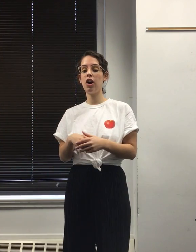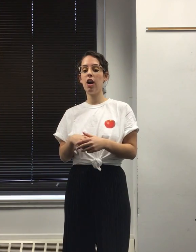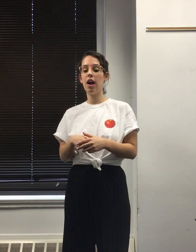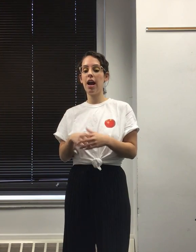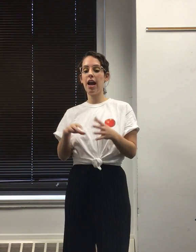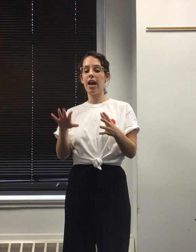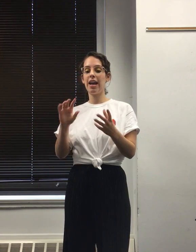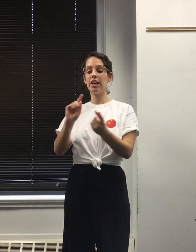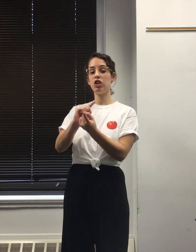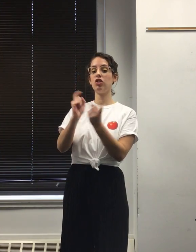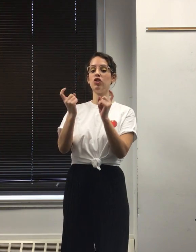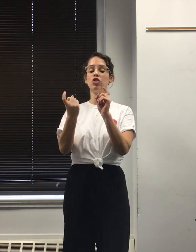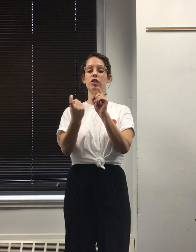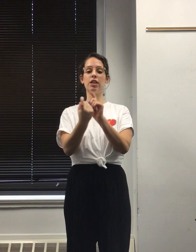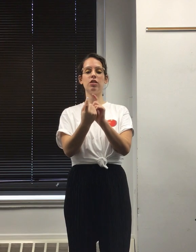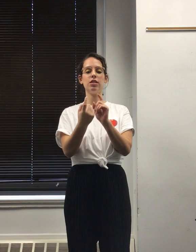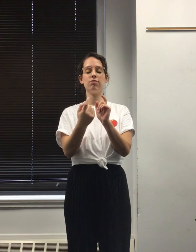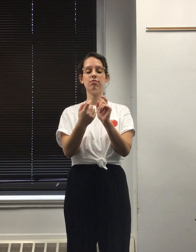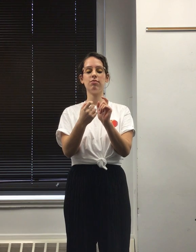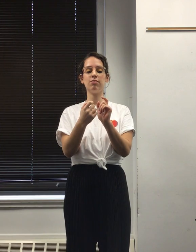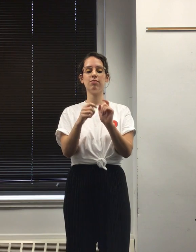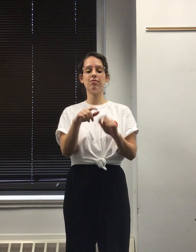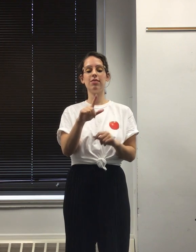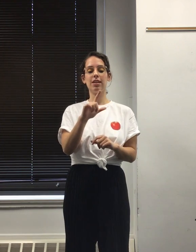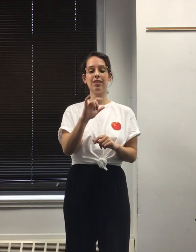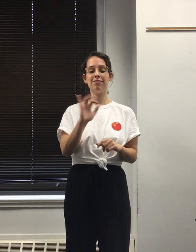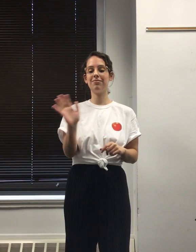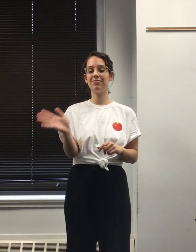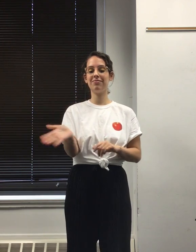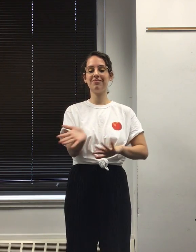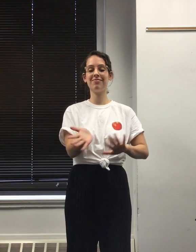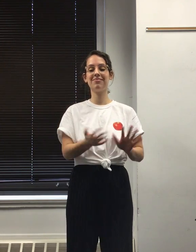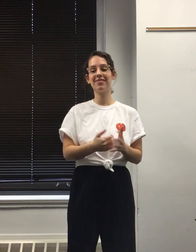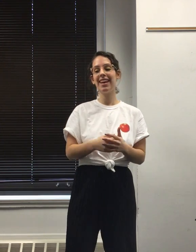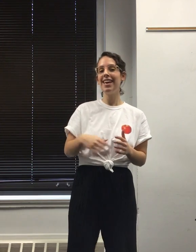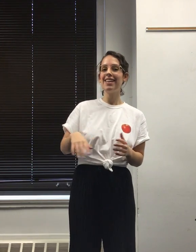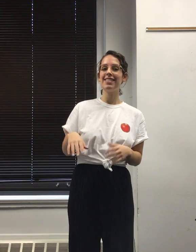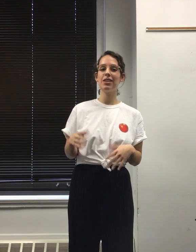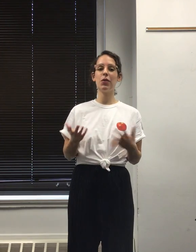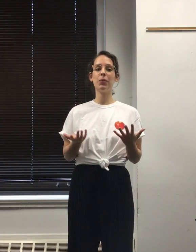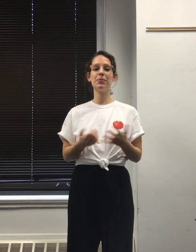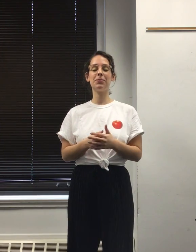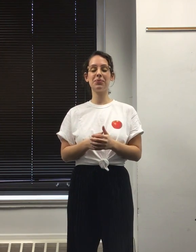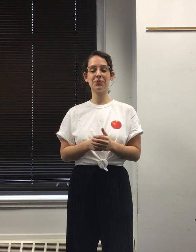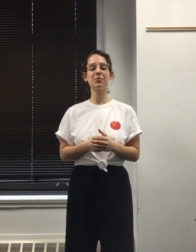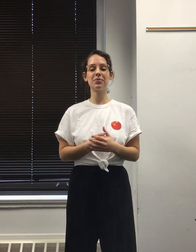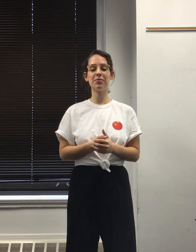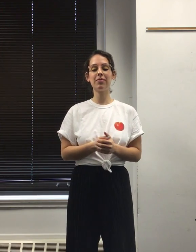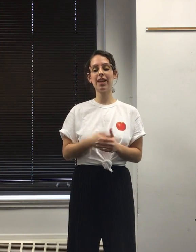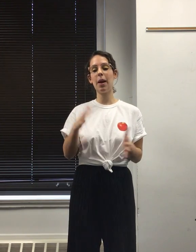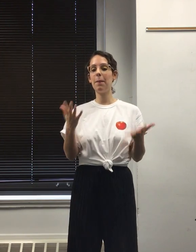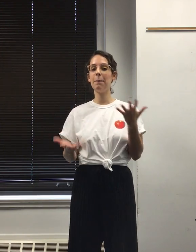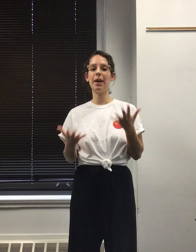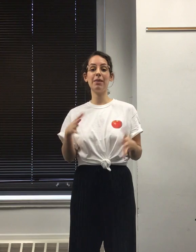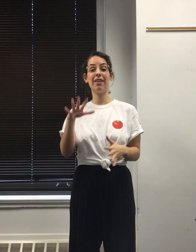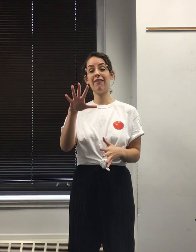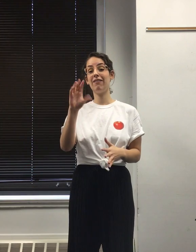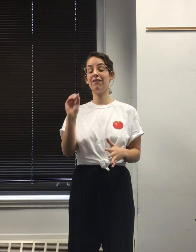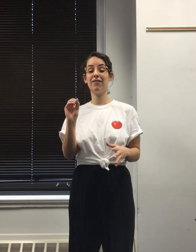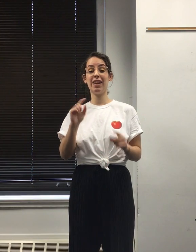gas phase. And there are probably 50 different variables that influence the rate of evaporation, and we'll talk